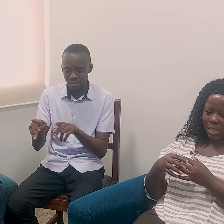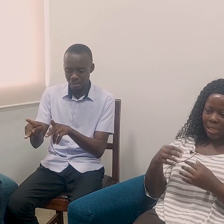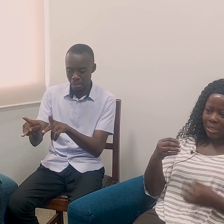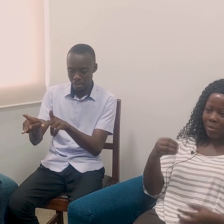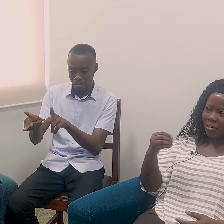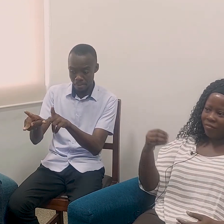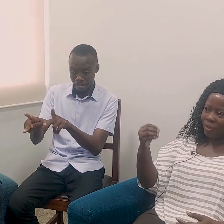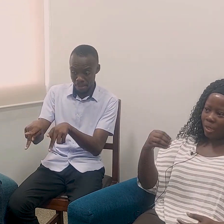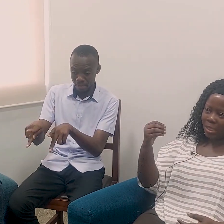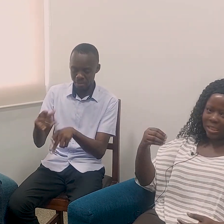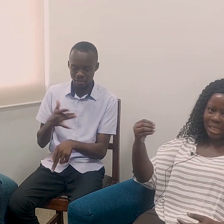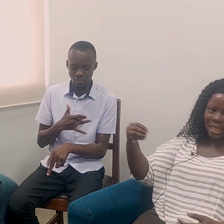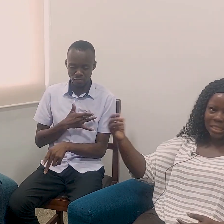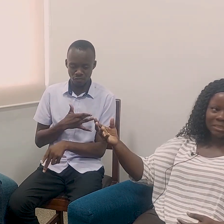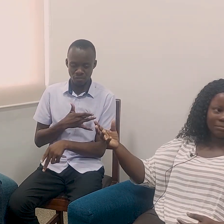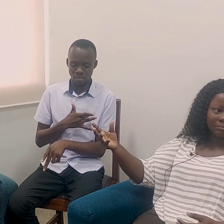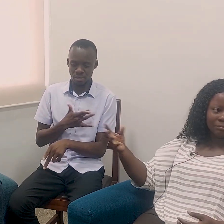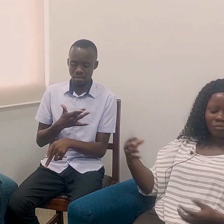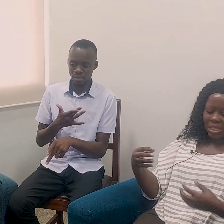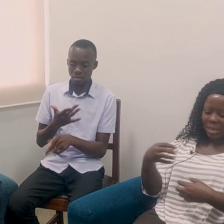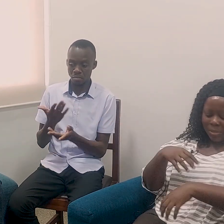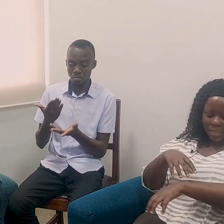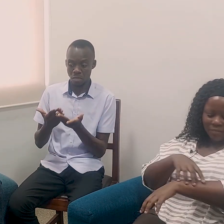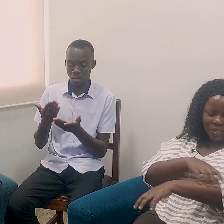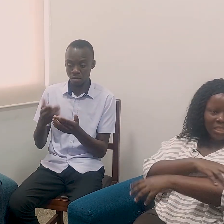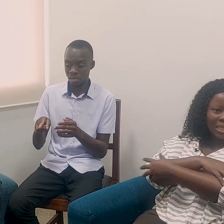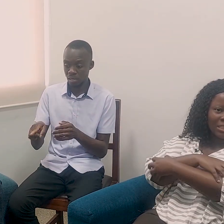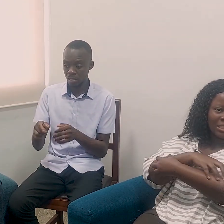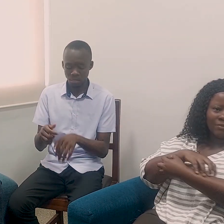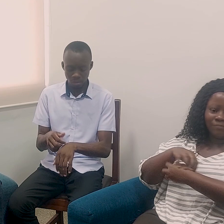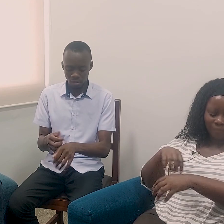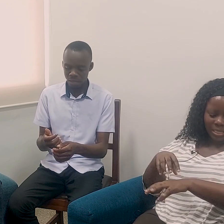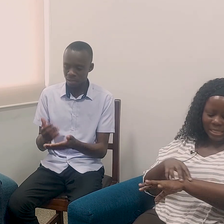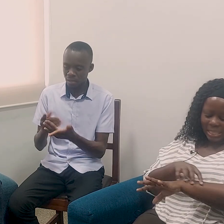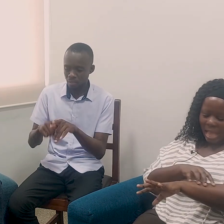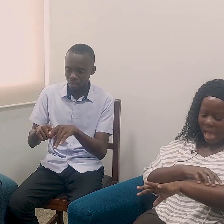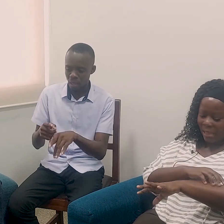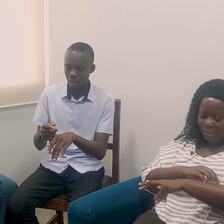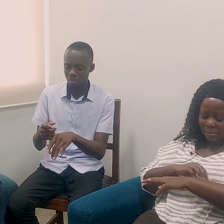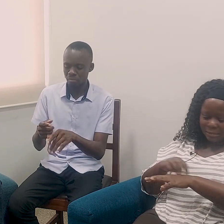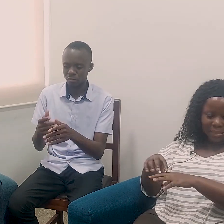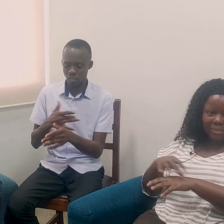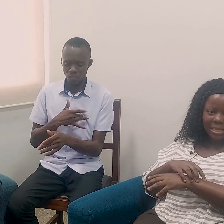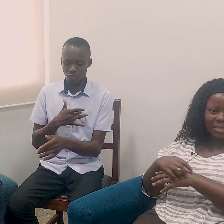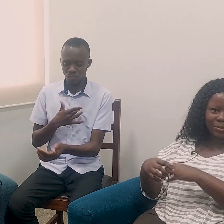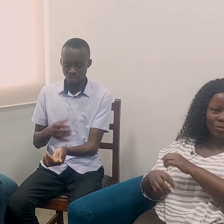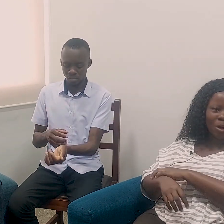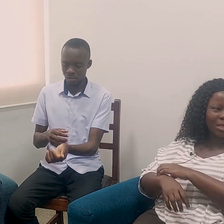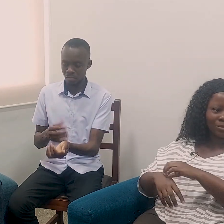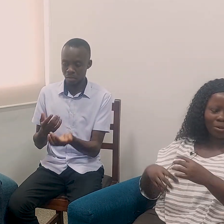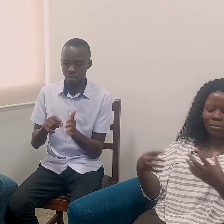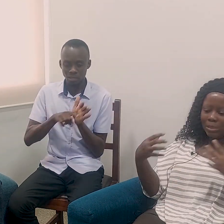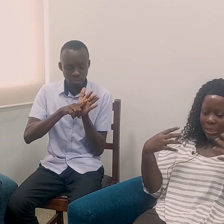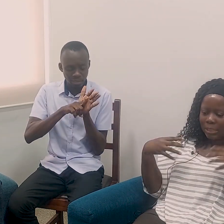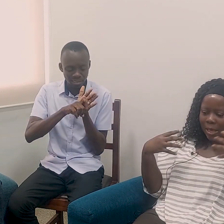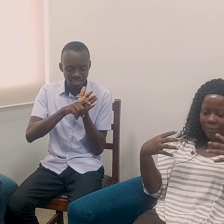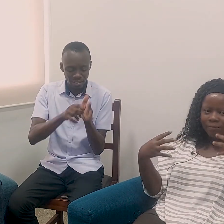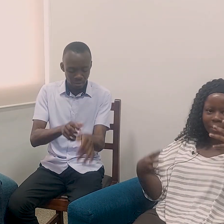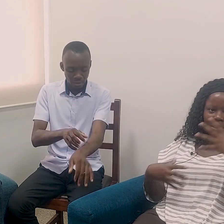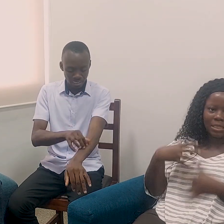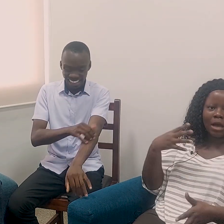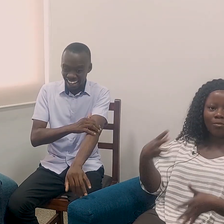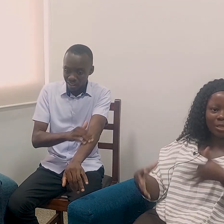be somebody frequently checking, somebody feeling as if they are insects walking up. These